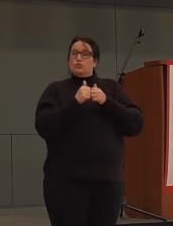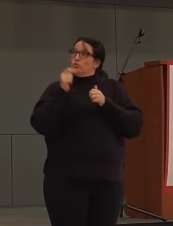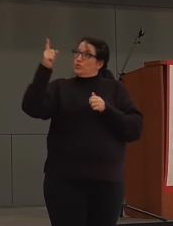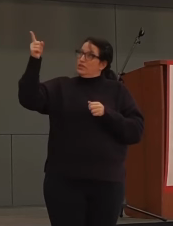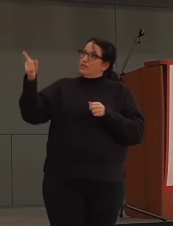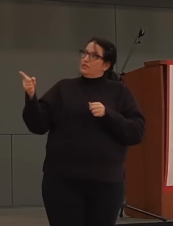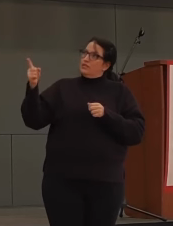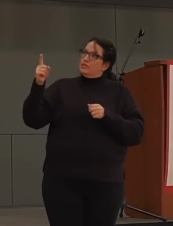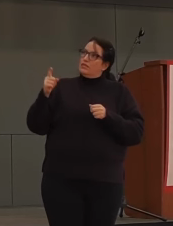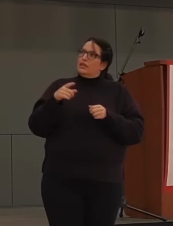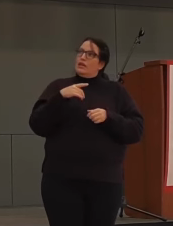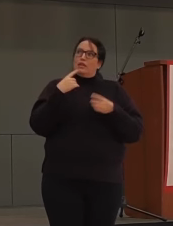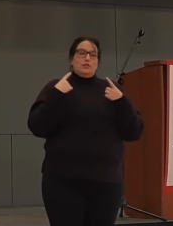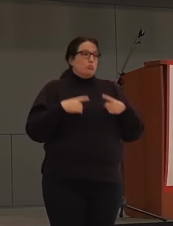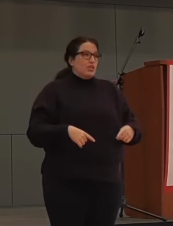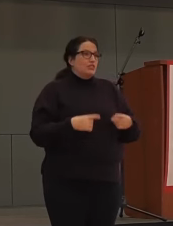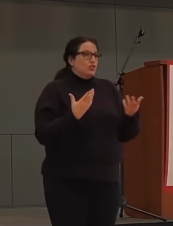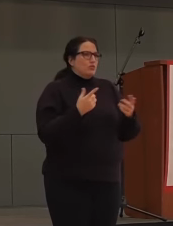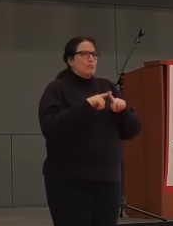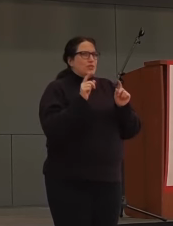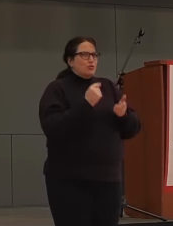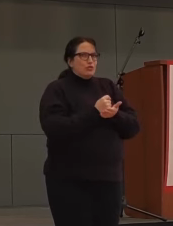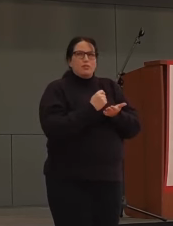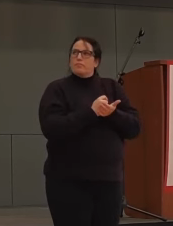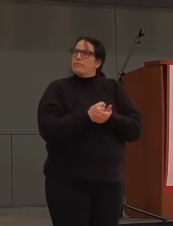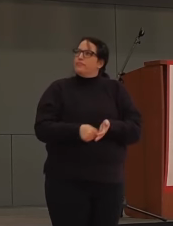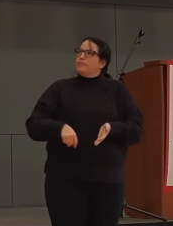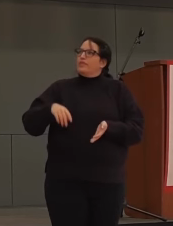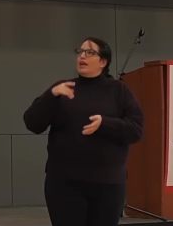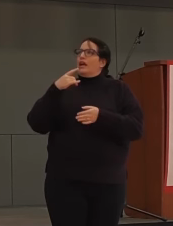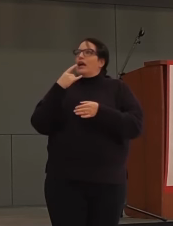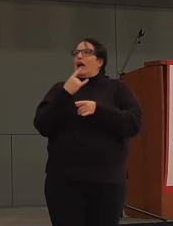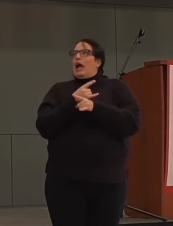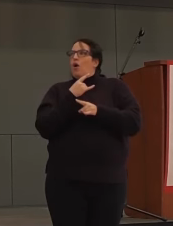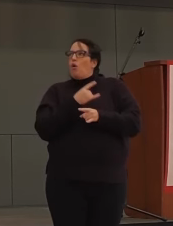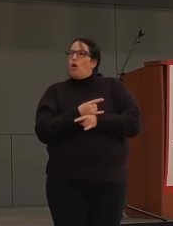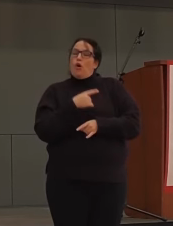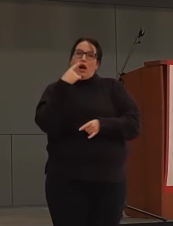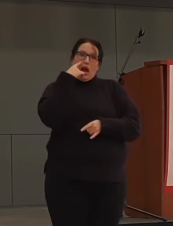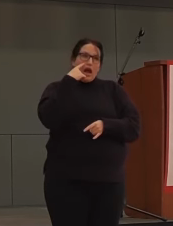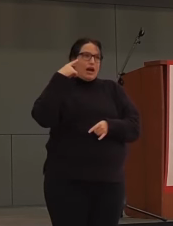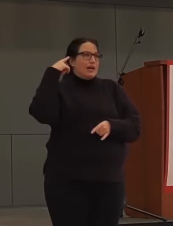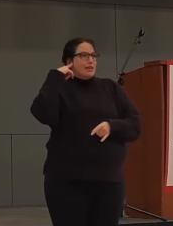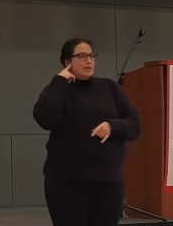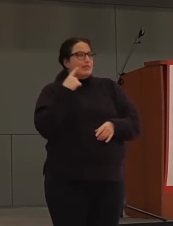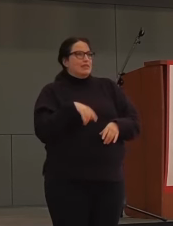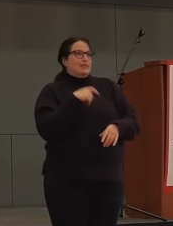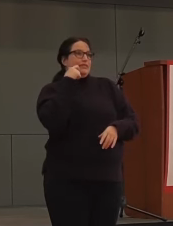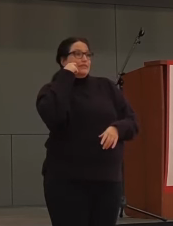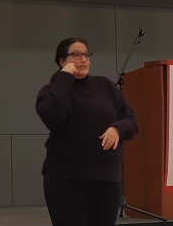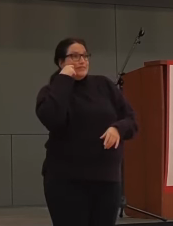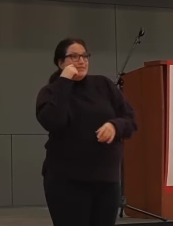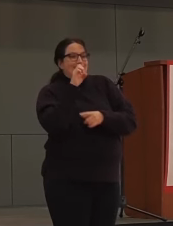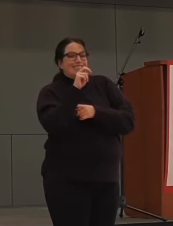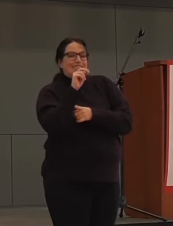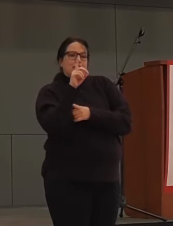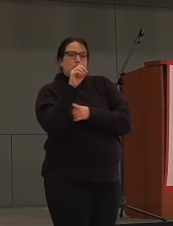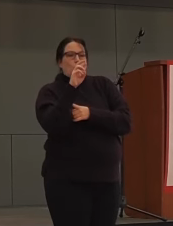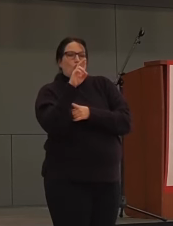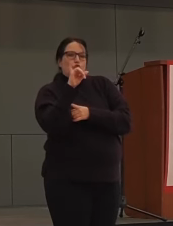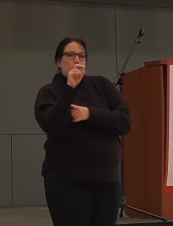mentioned. Alcohol, eye or ear problems, metabolic issues, endocrine issues. Someone might